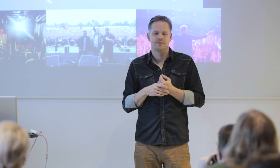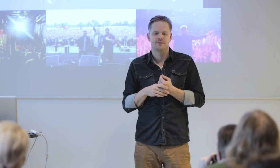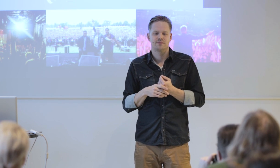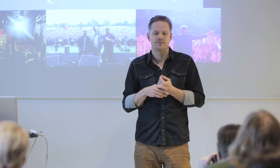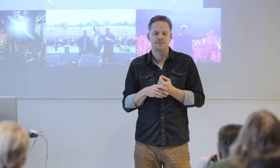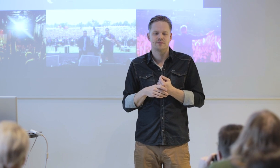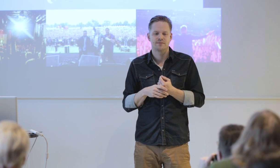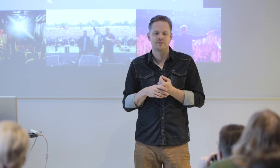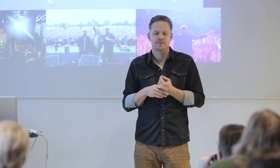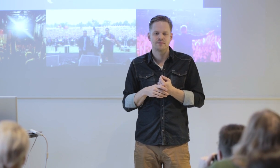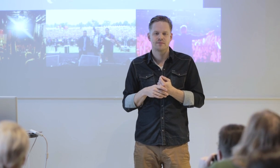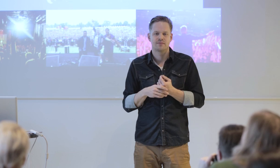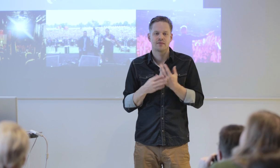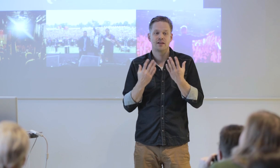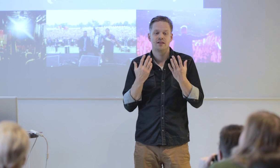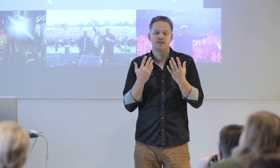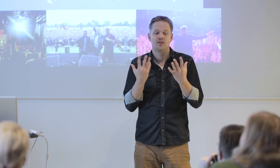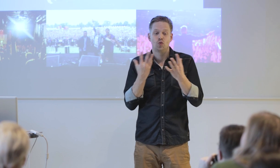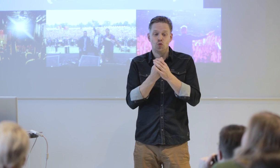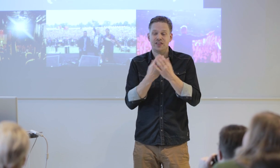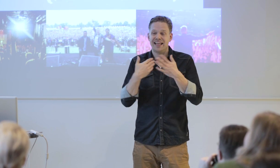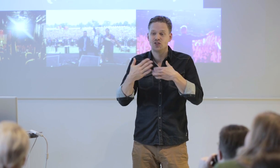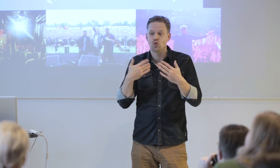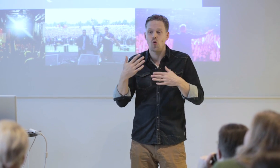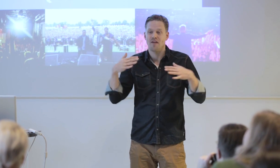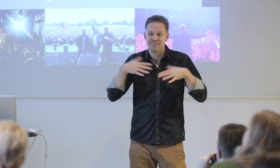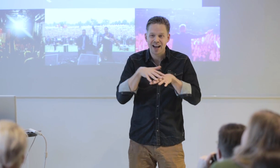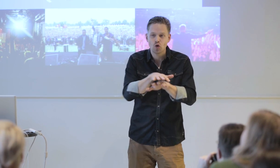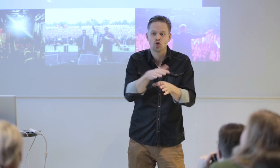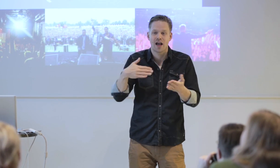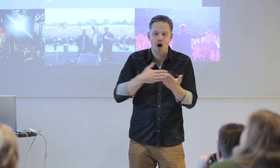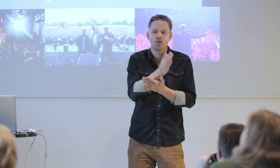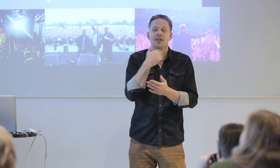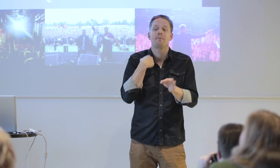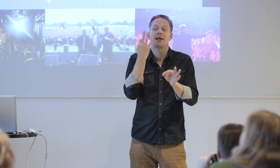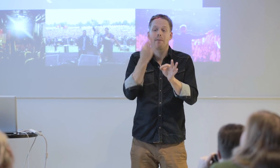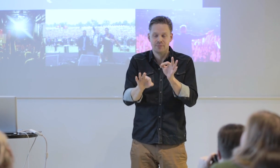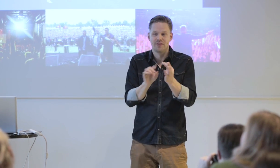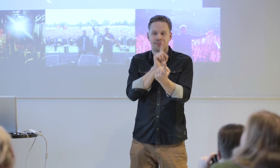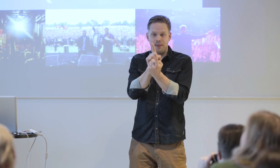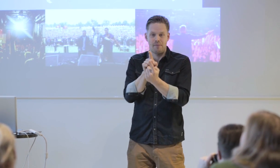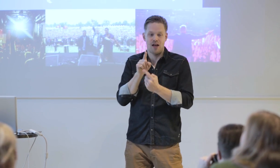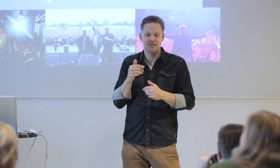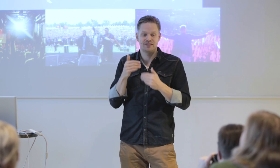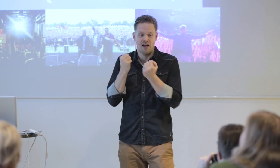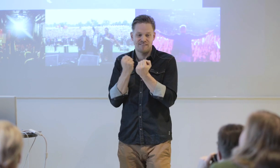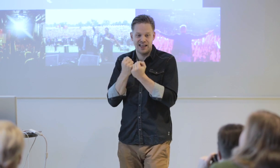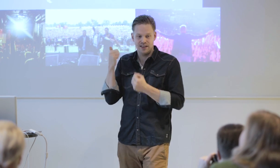I need to find some other friend from Finland to do cooperation with. Because in cooperation you can build these networks and then you can meet more